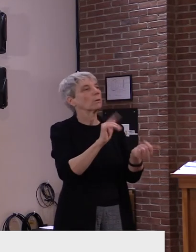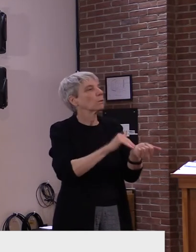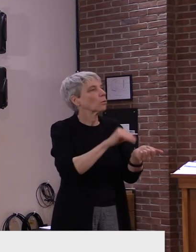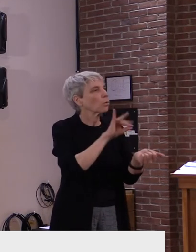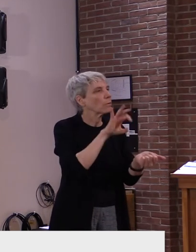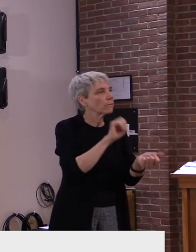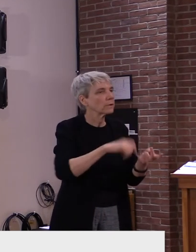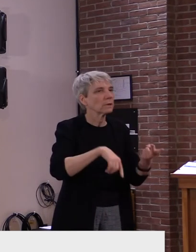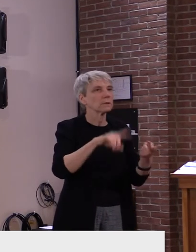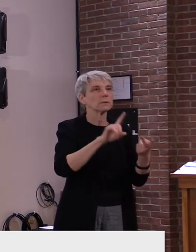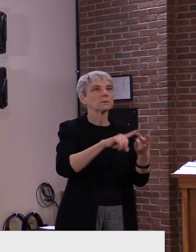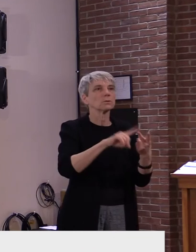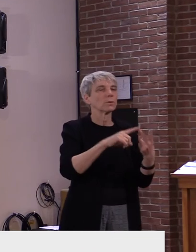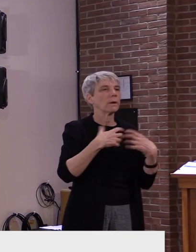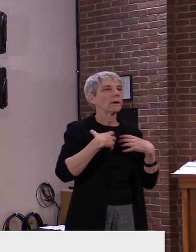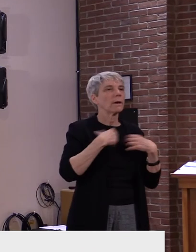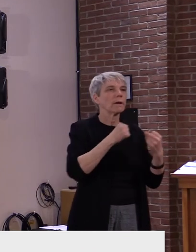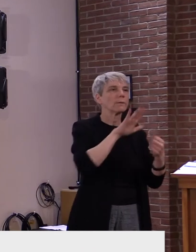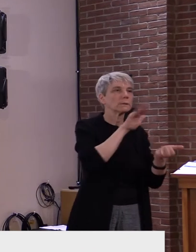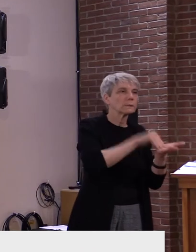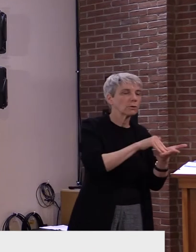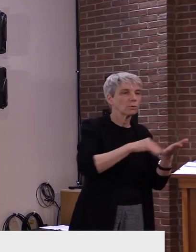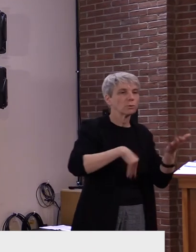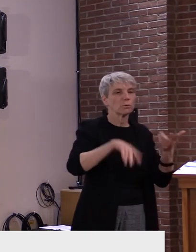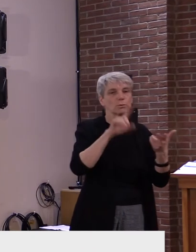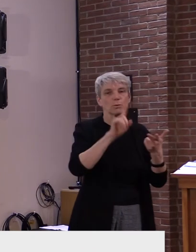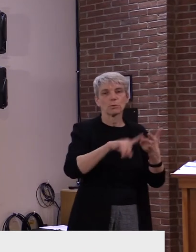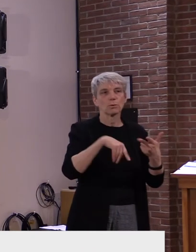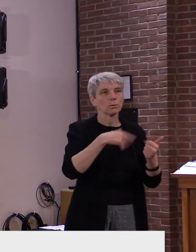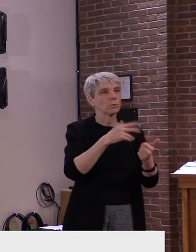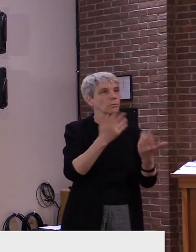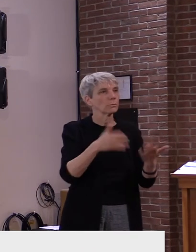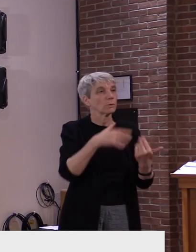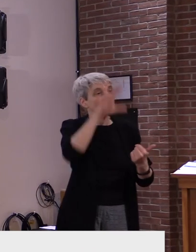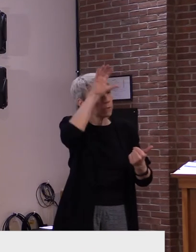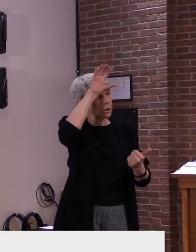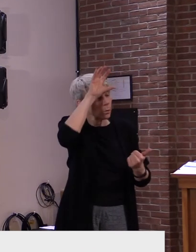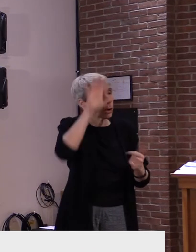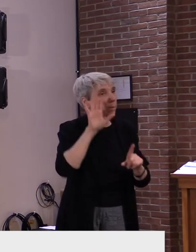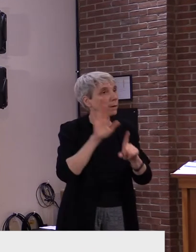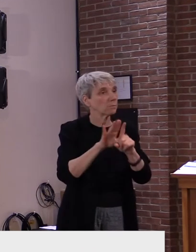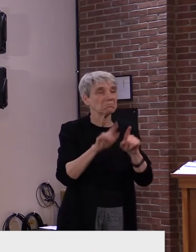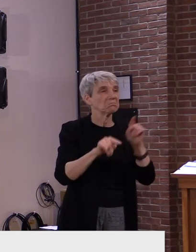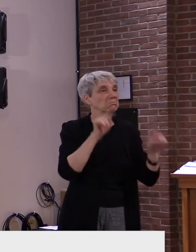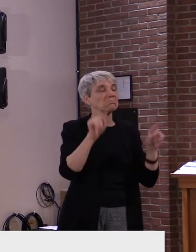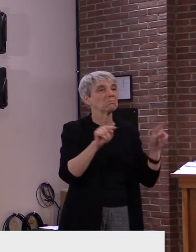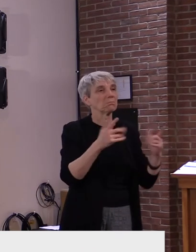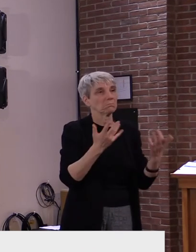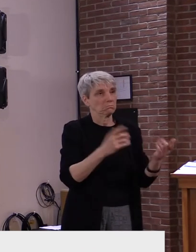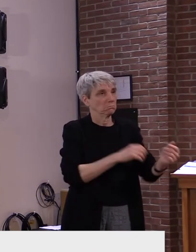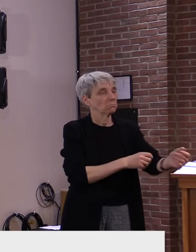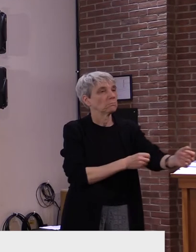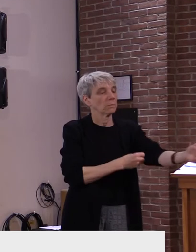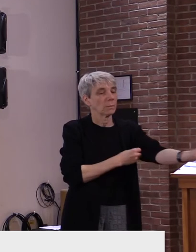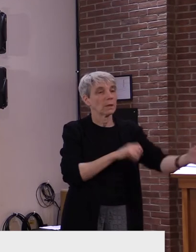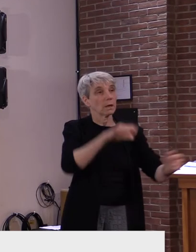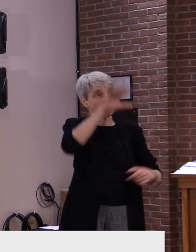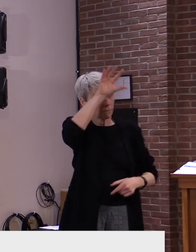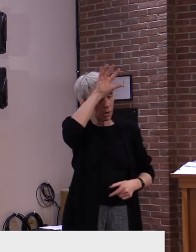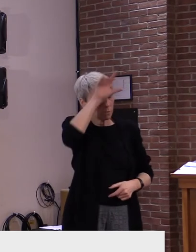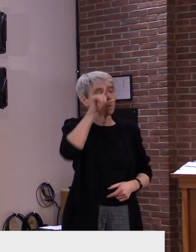a fqhc it could be your local fire department administered by